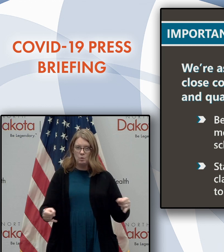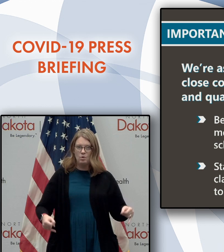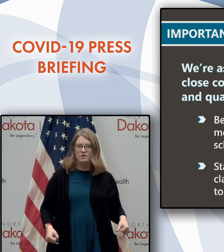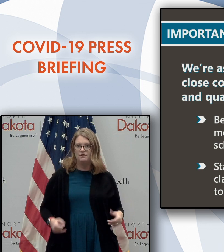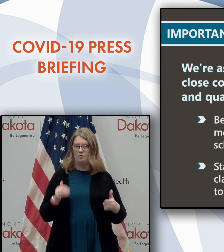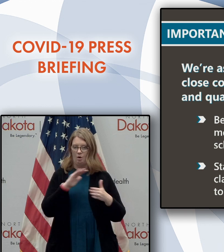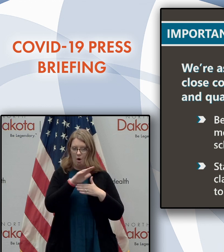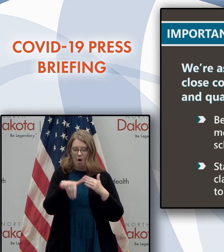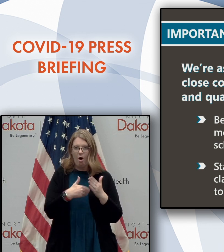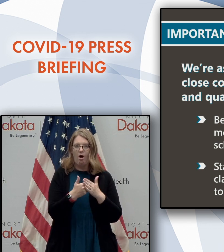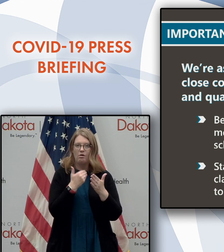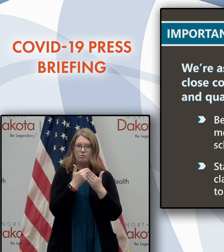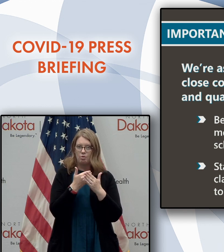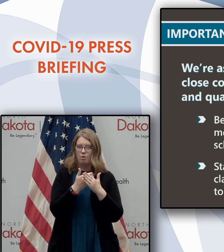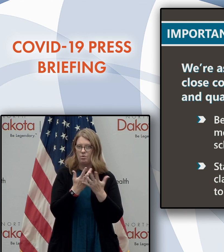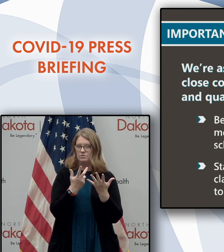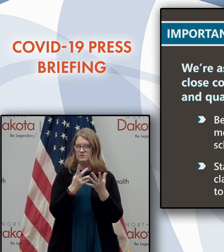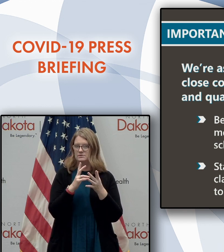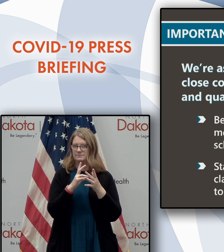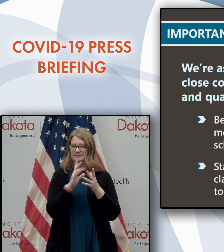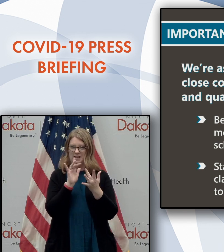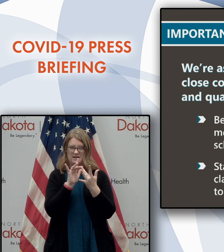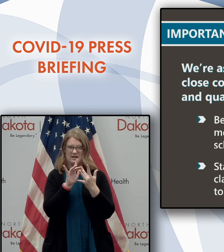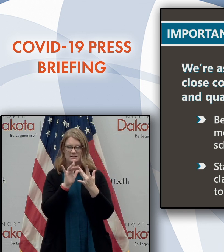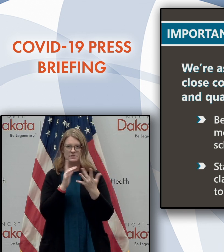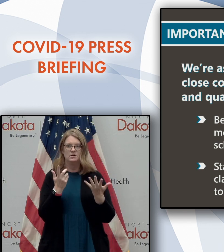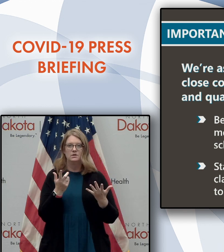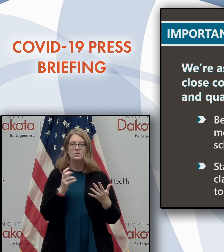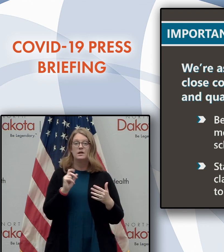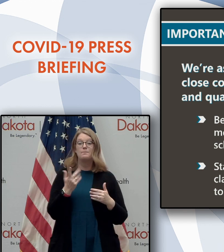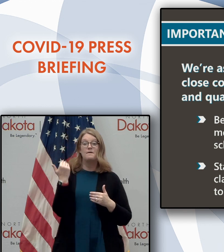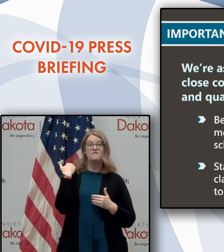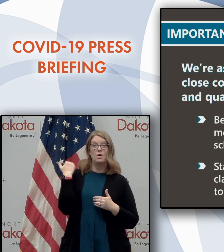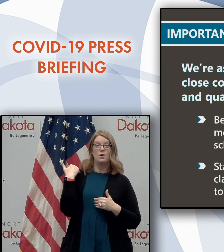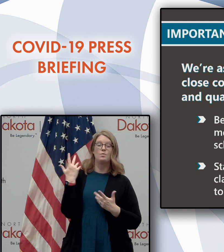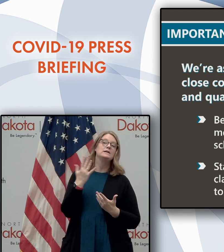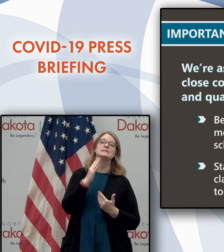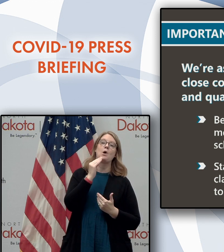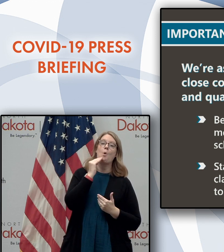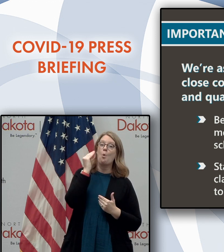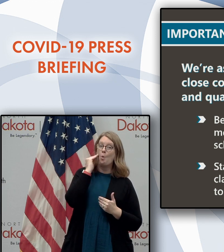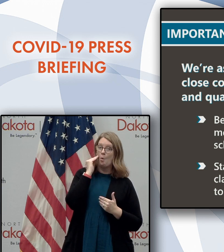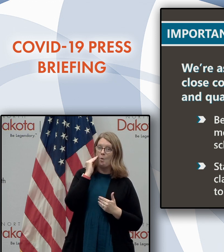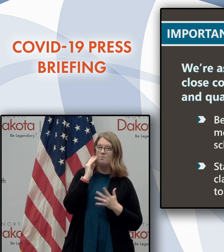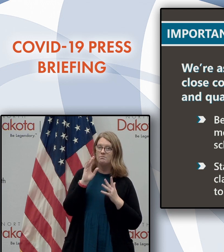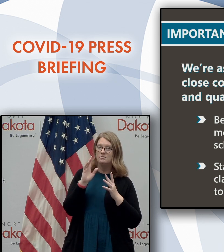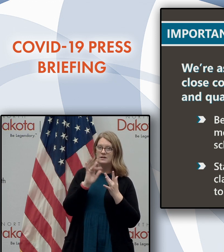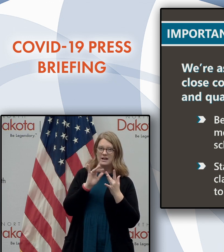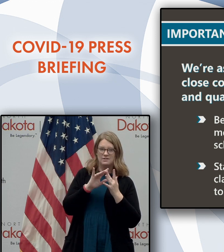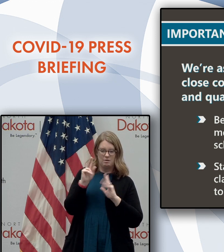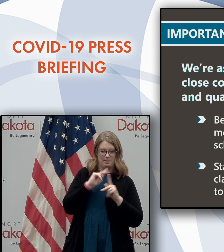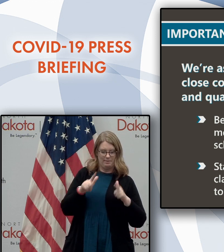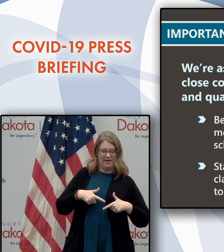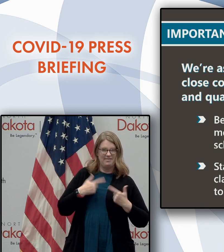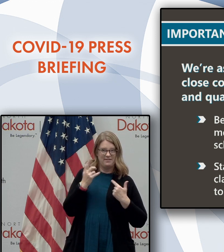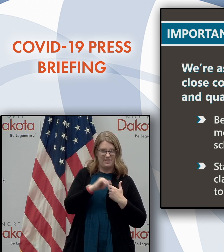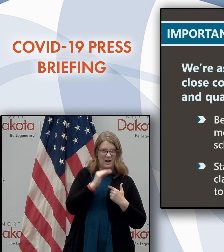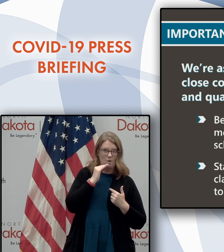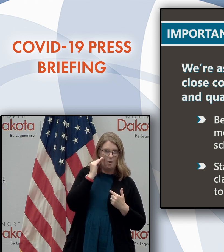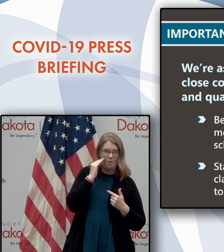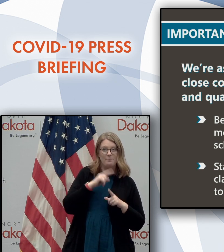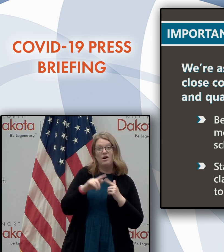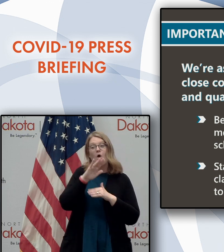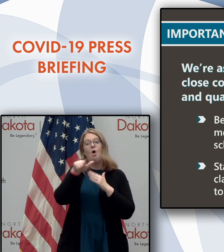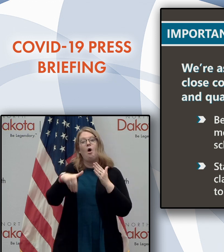to, with the quarantine extended to household contacts. This extends it beyond household contacts to all close contacts. The